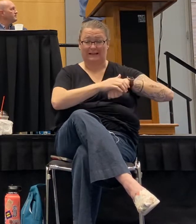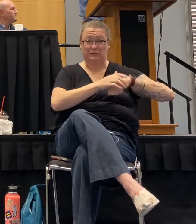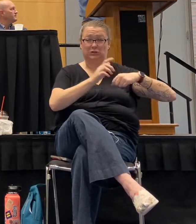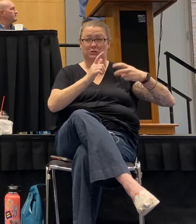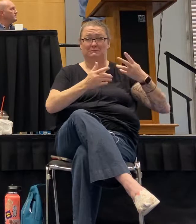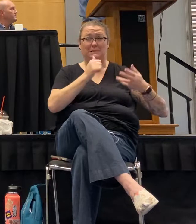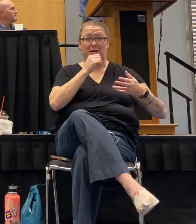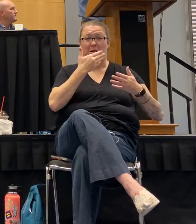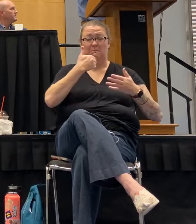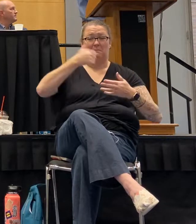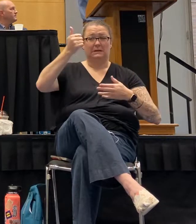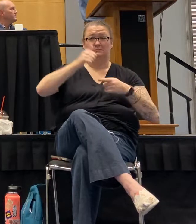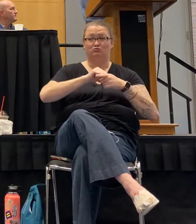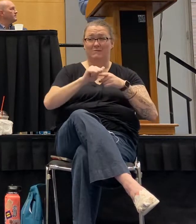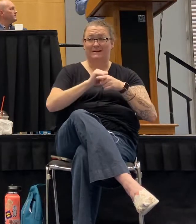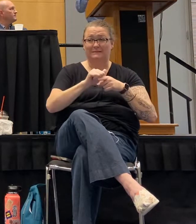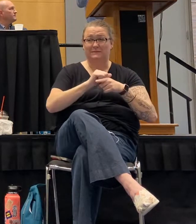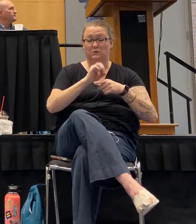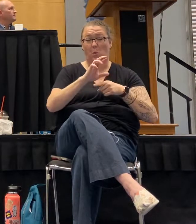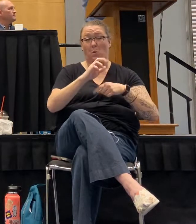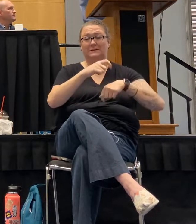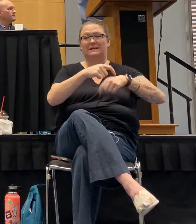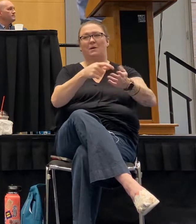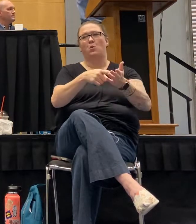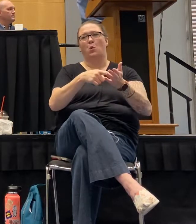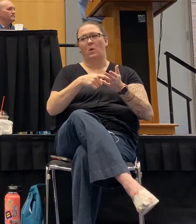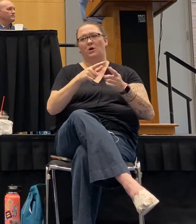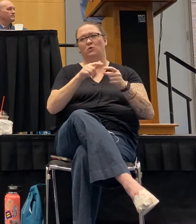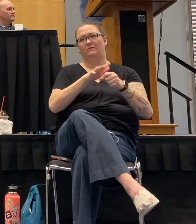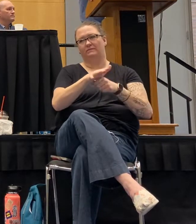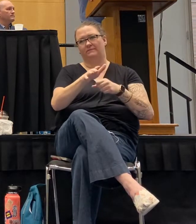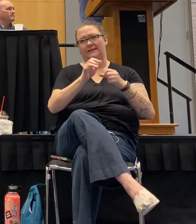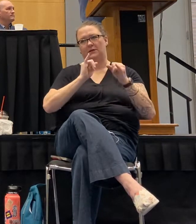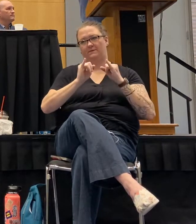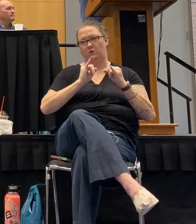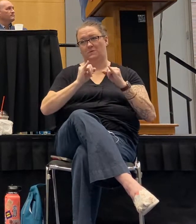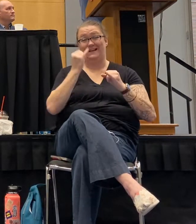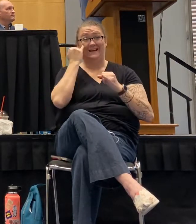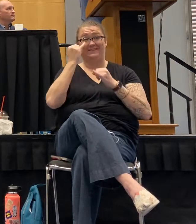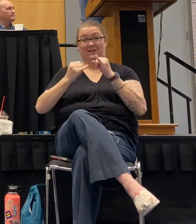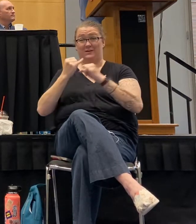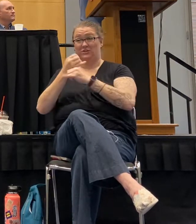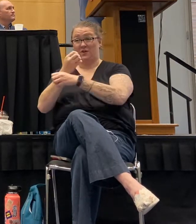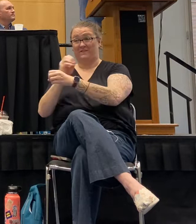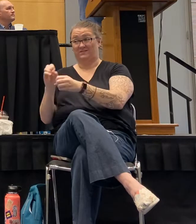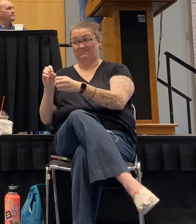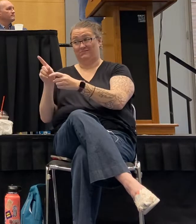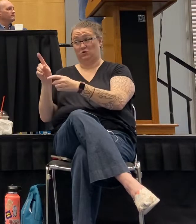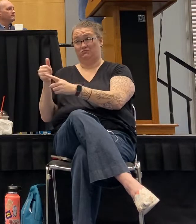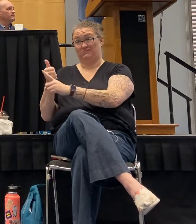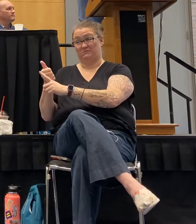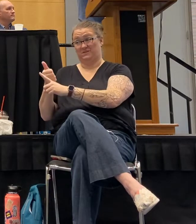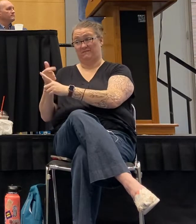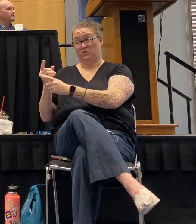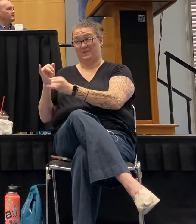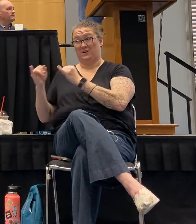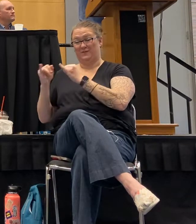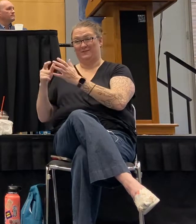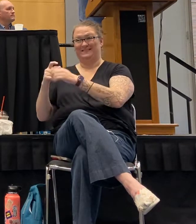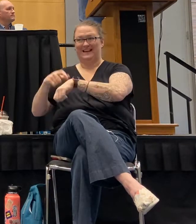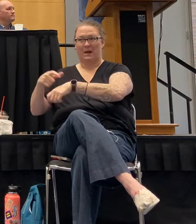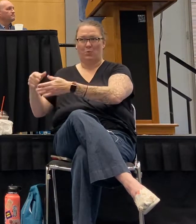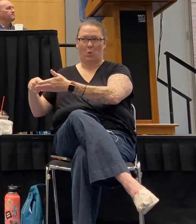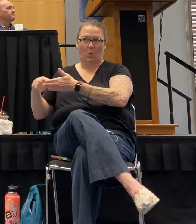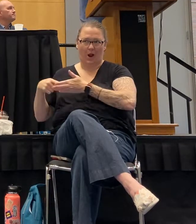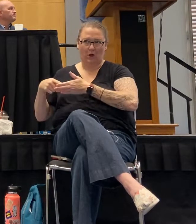be at best practice, or the time required to complete the interviews. If the international office is conducting those interviews, it's the time required to